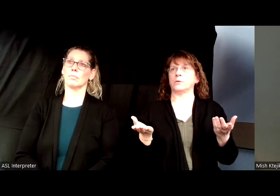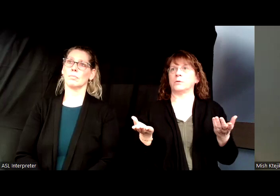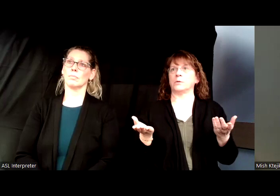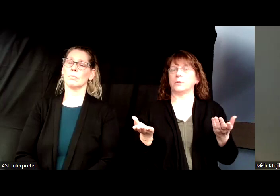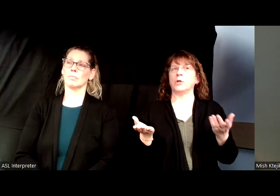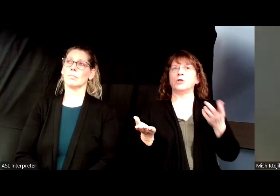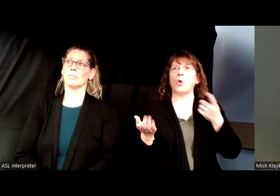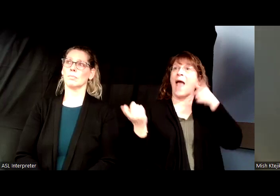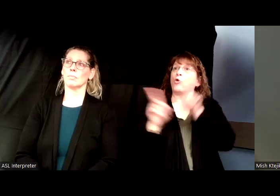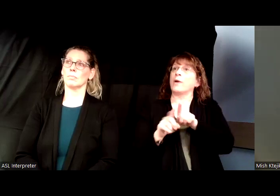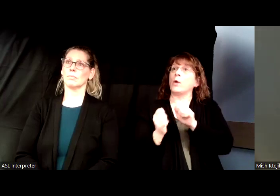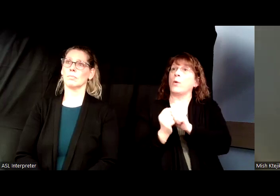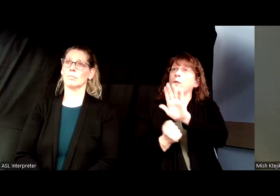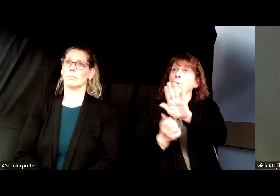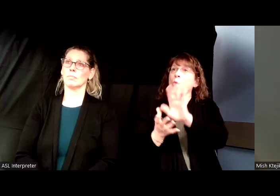focused on education.